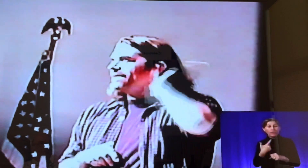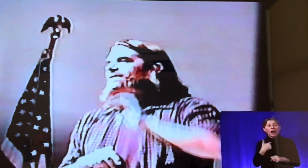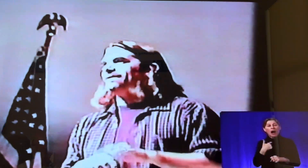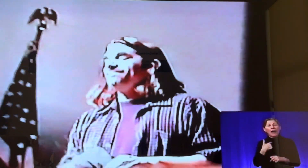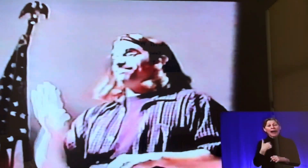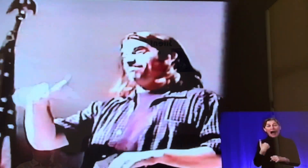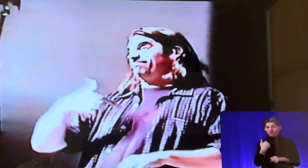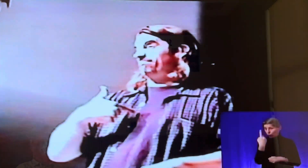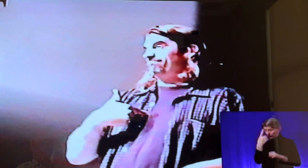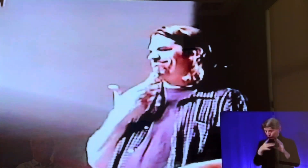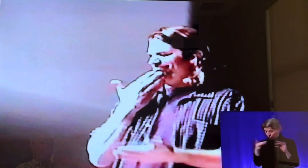story.